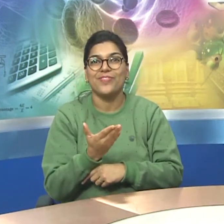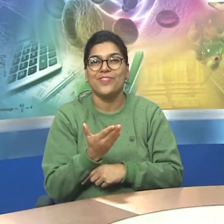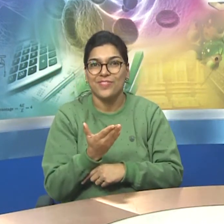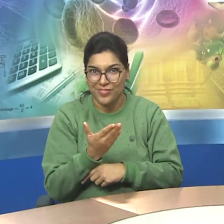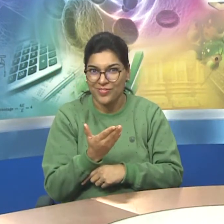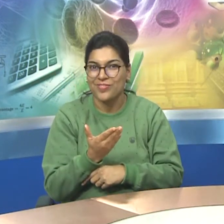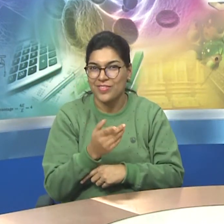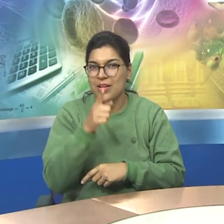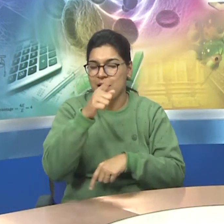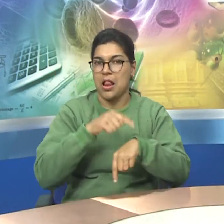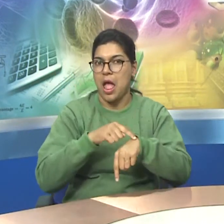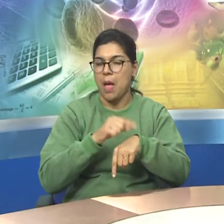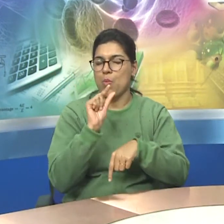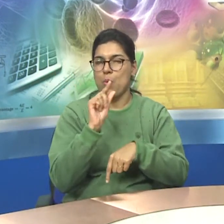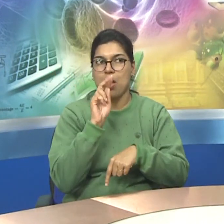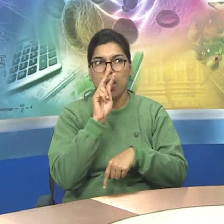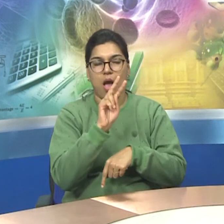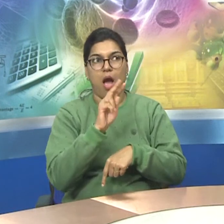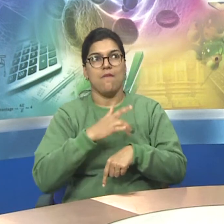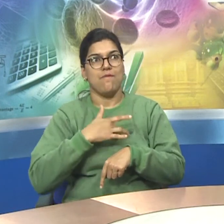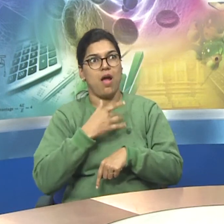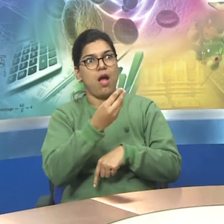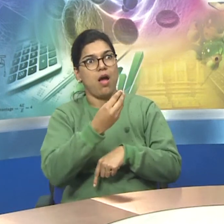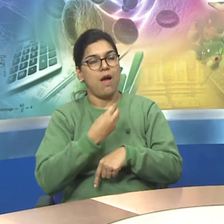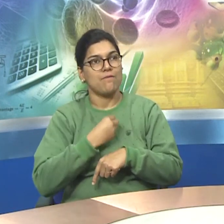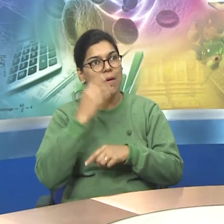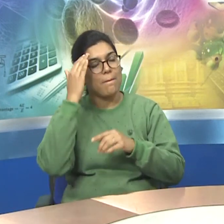The man is too busy and man has no time.